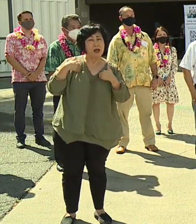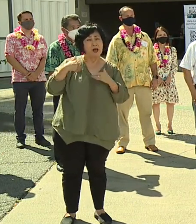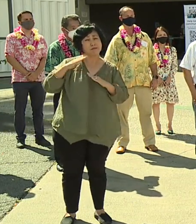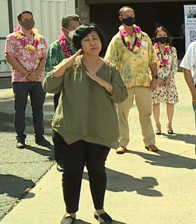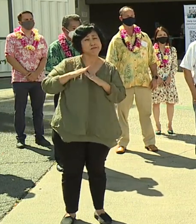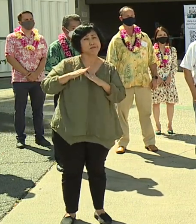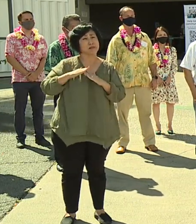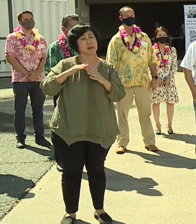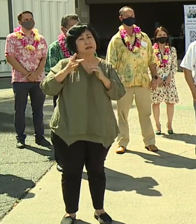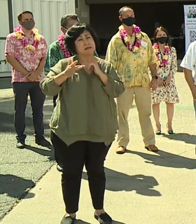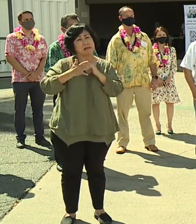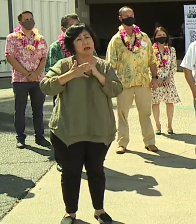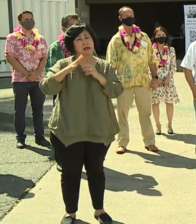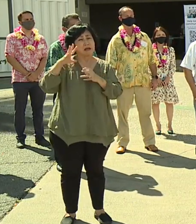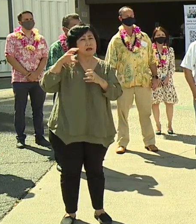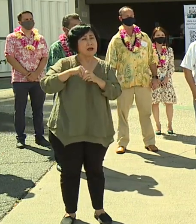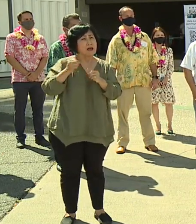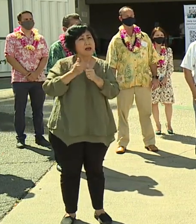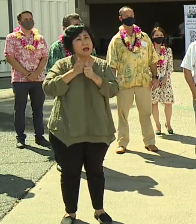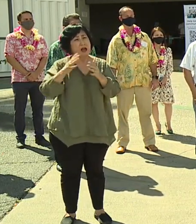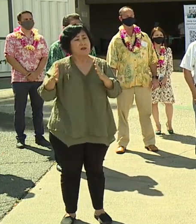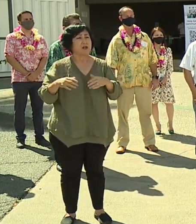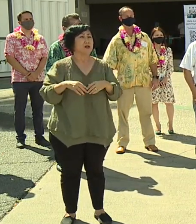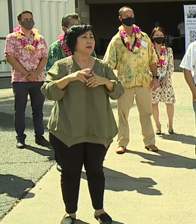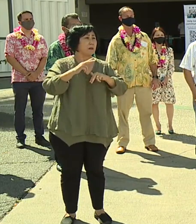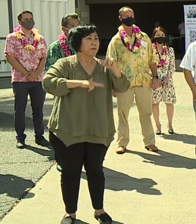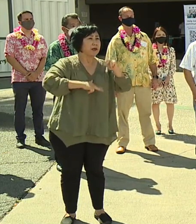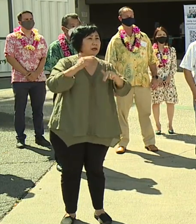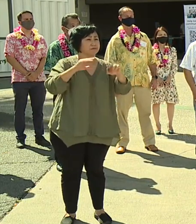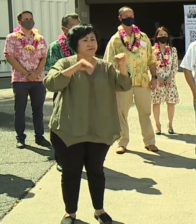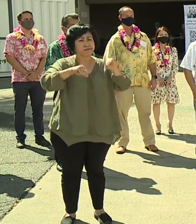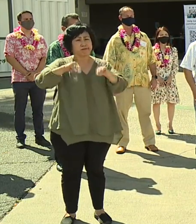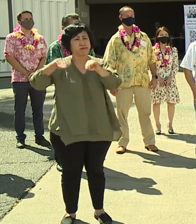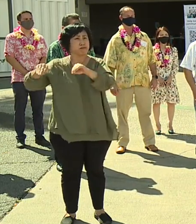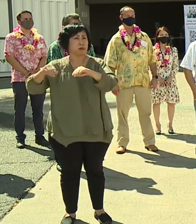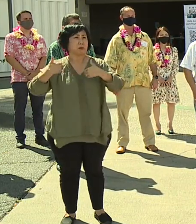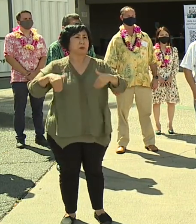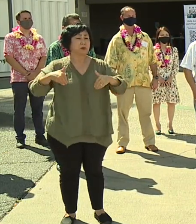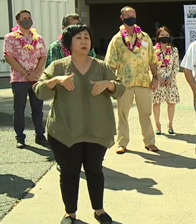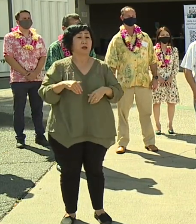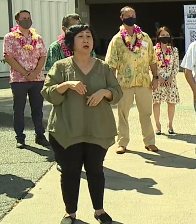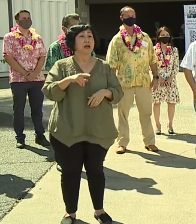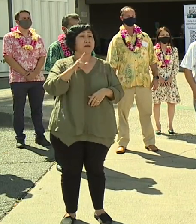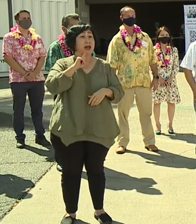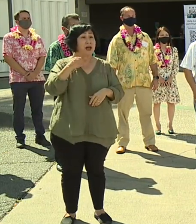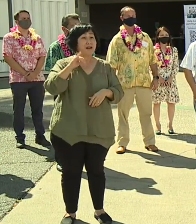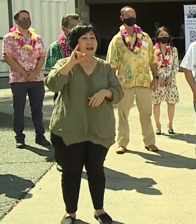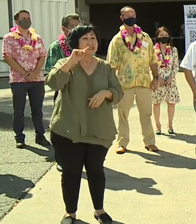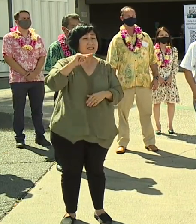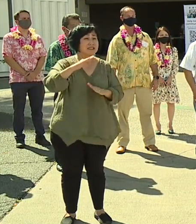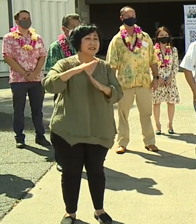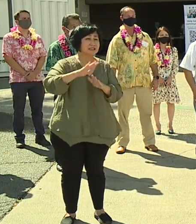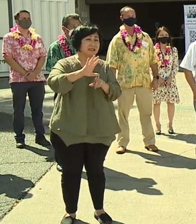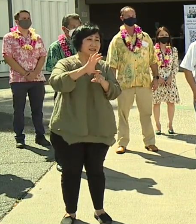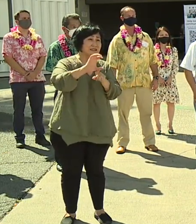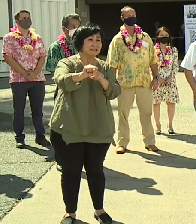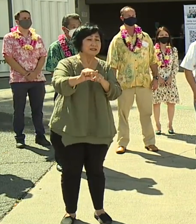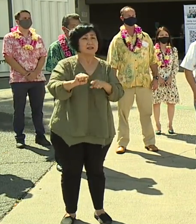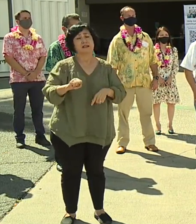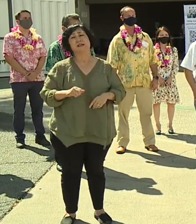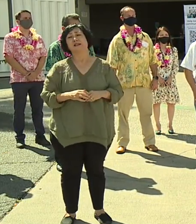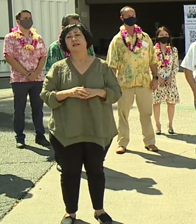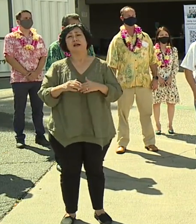system, fully integrated from beginning to end. It's end-to-end IT